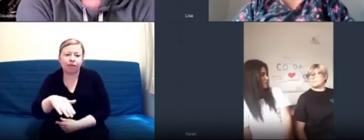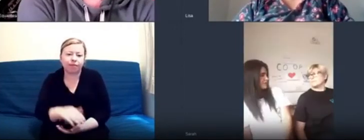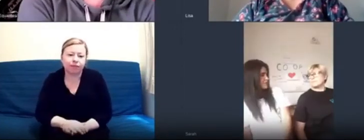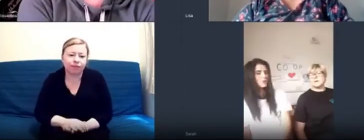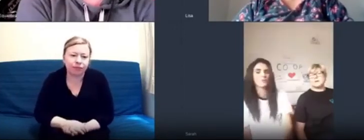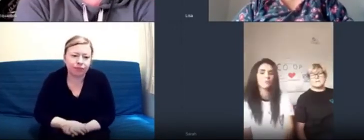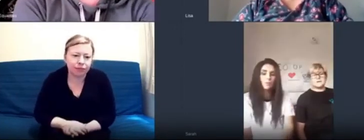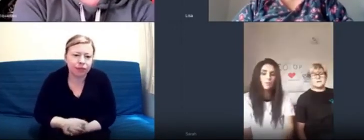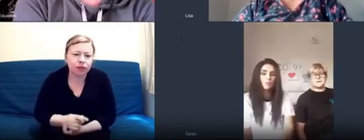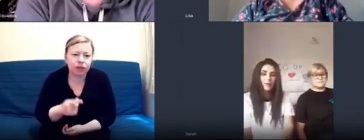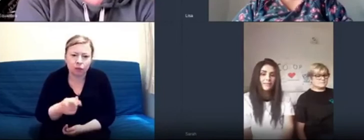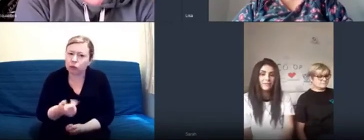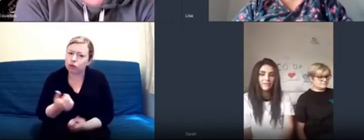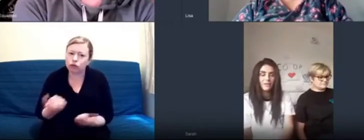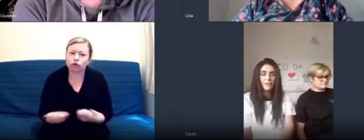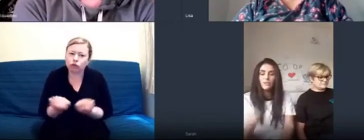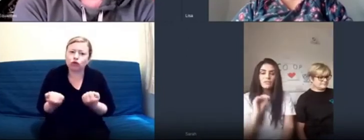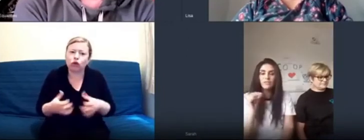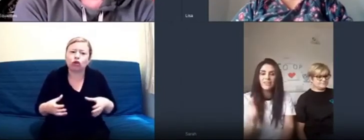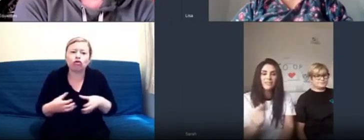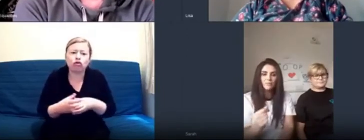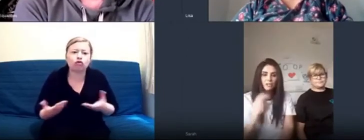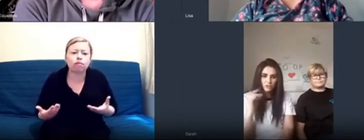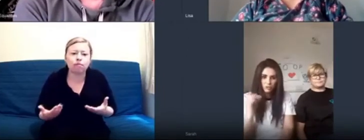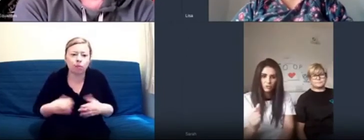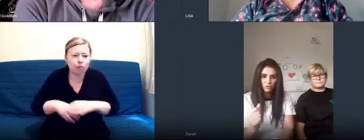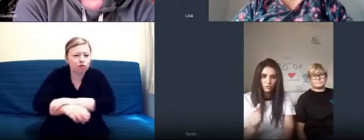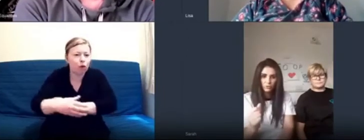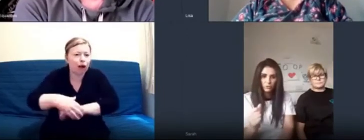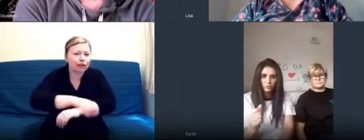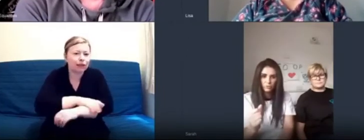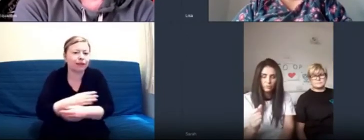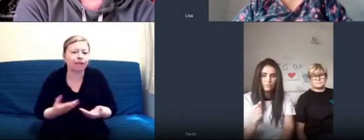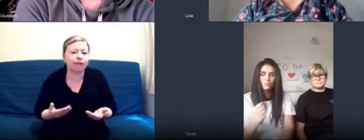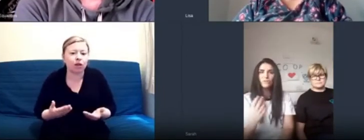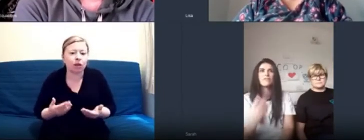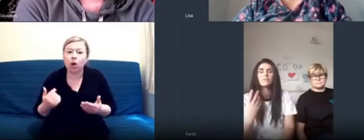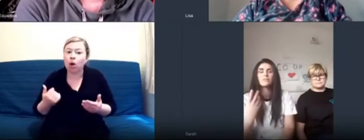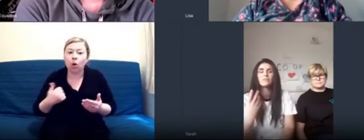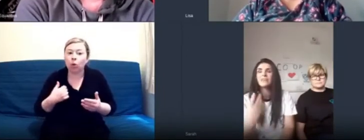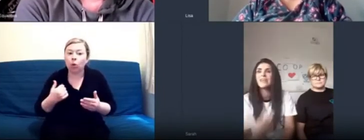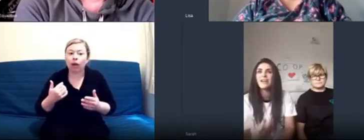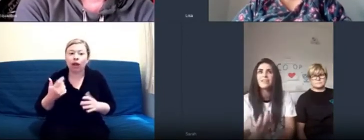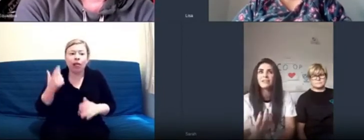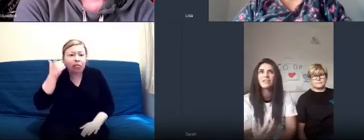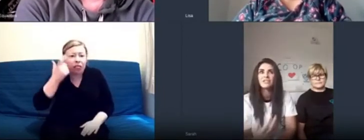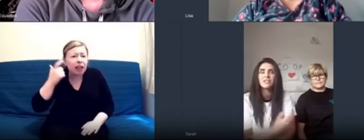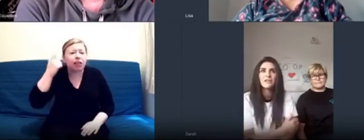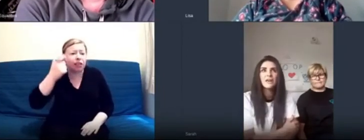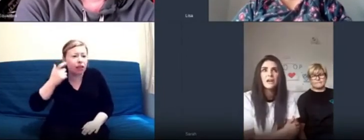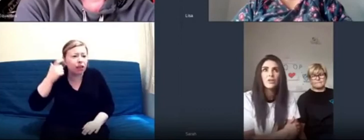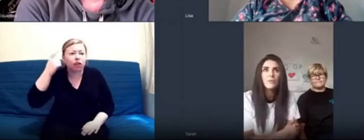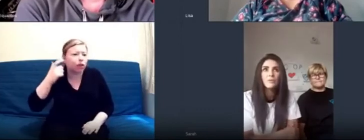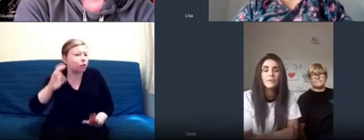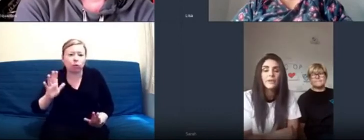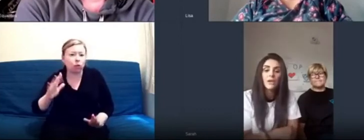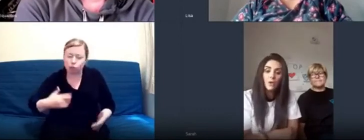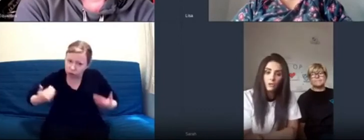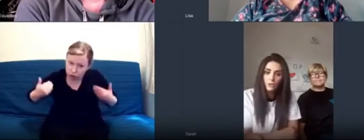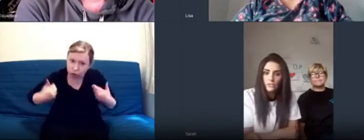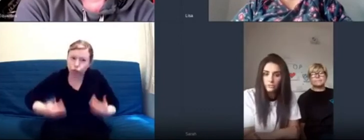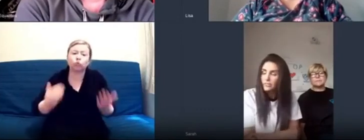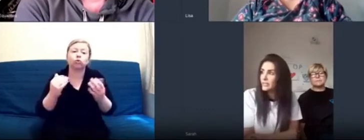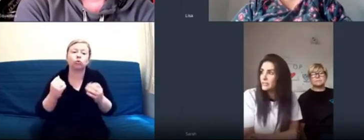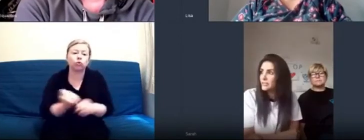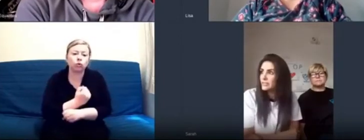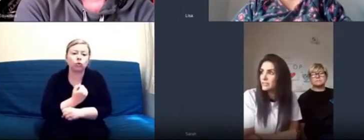We're very resilient as a group, proactive. We don't think, we just do. We never had the luxury, because a lot of people